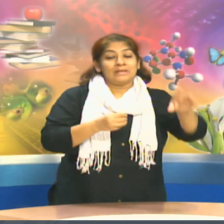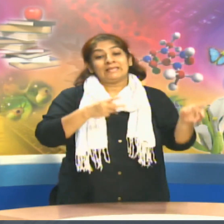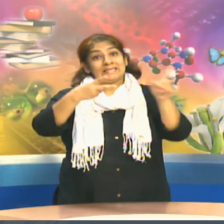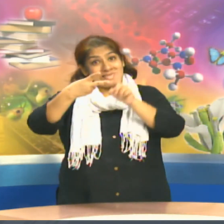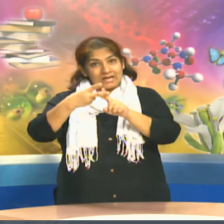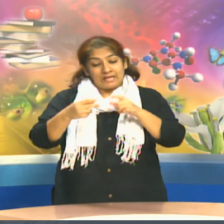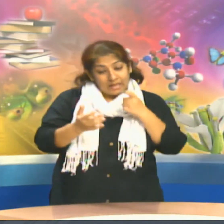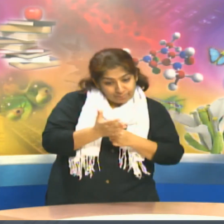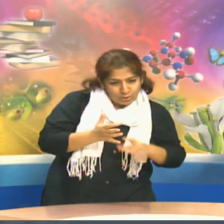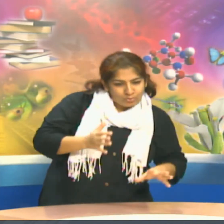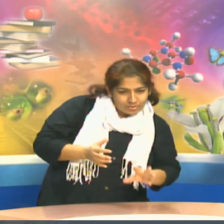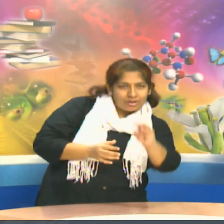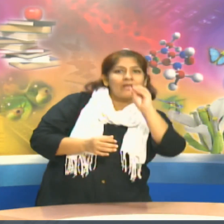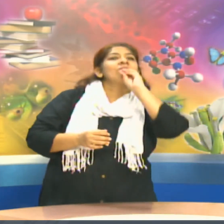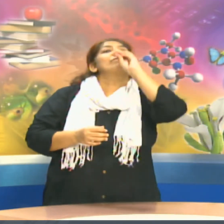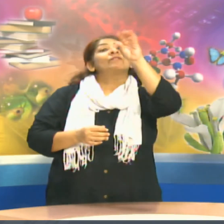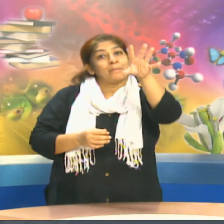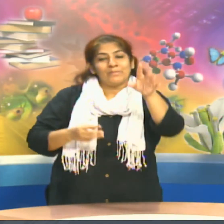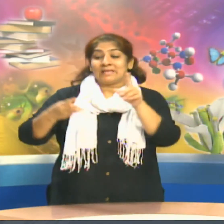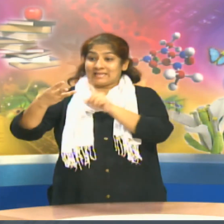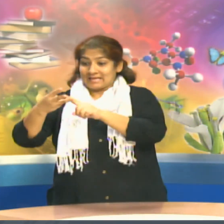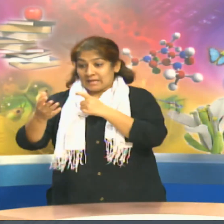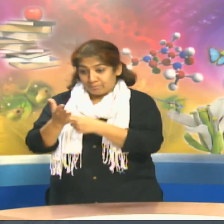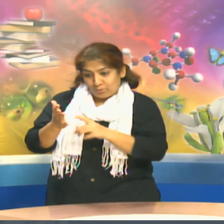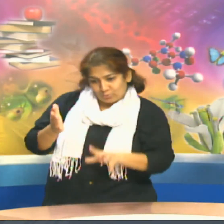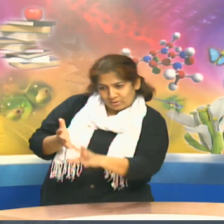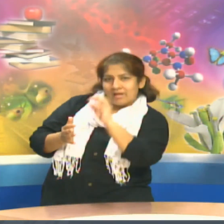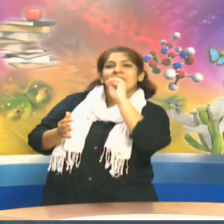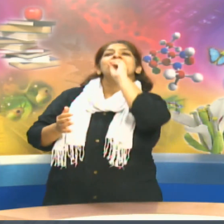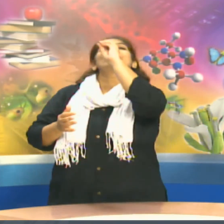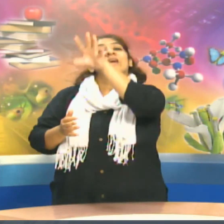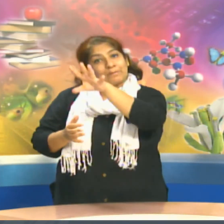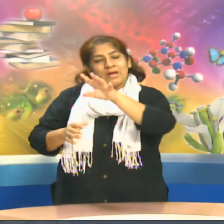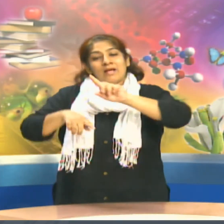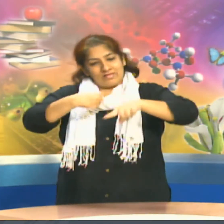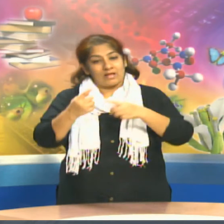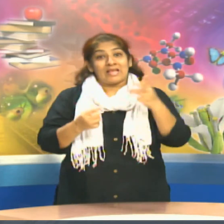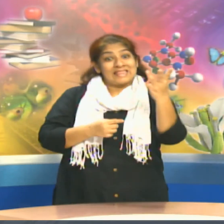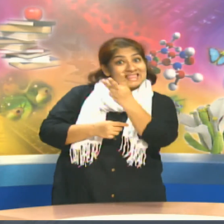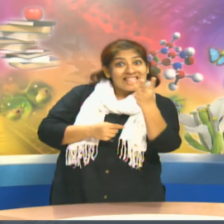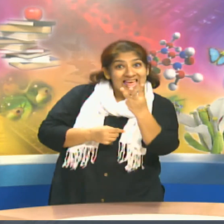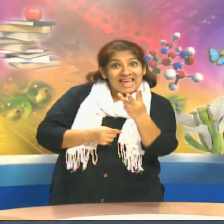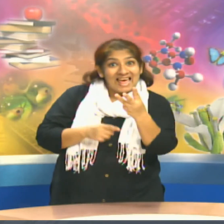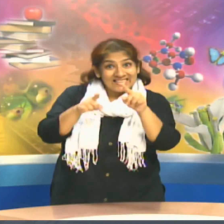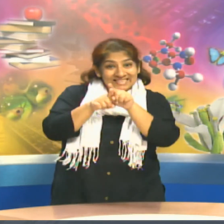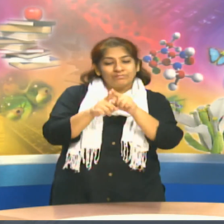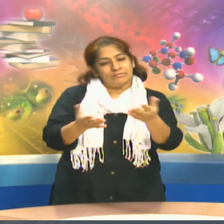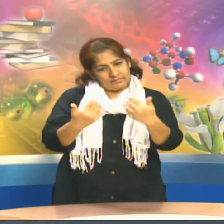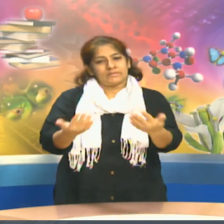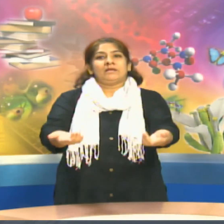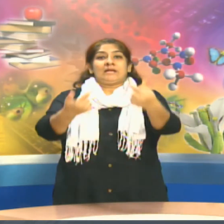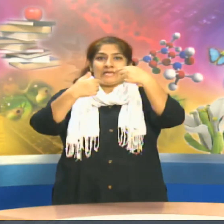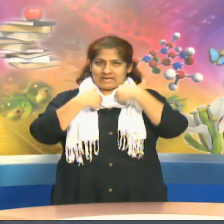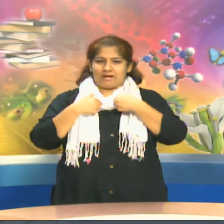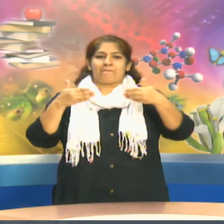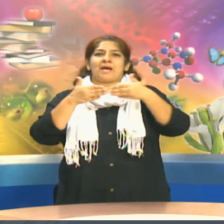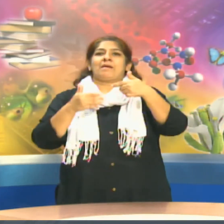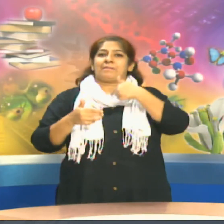image, then they also further inform to their senior person. Then the more divisions down the line you